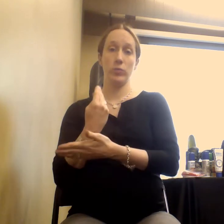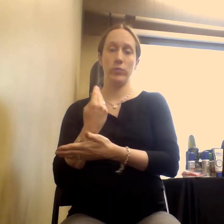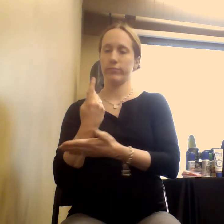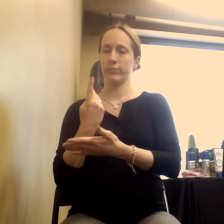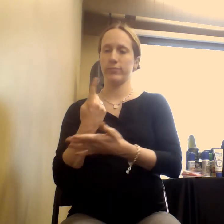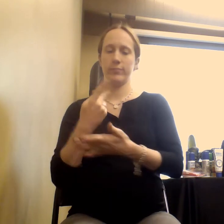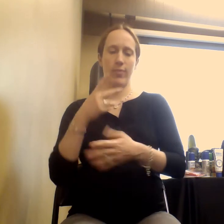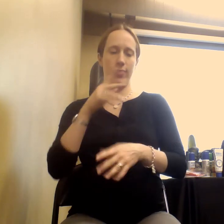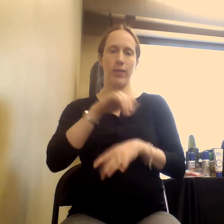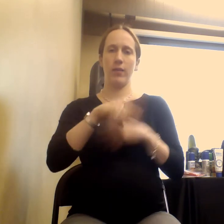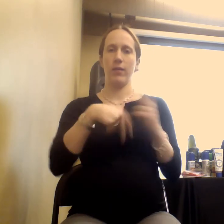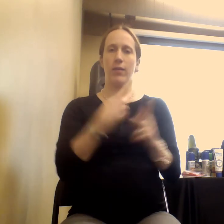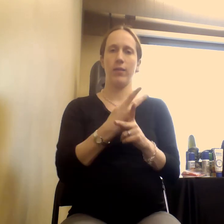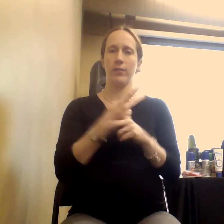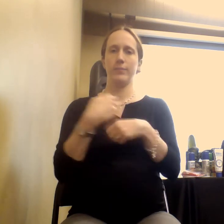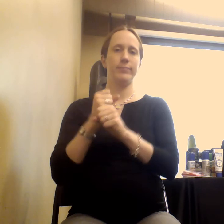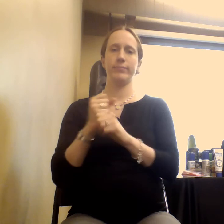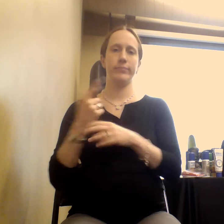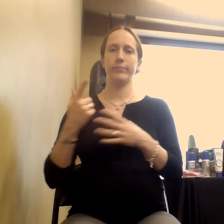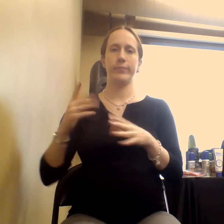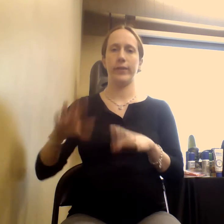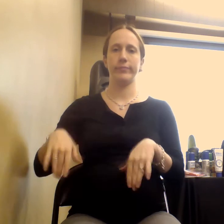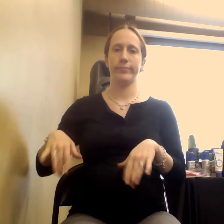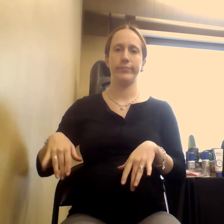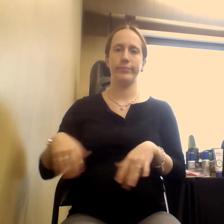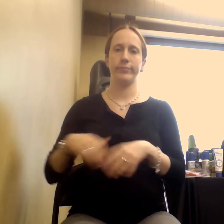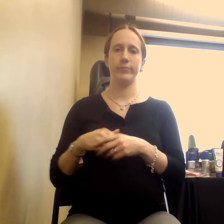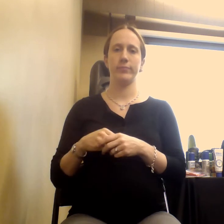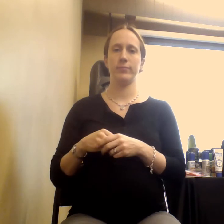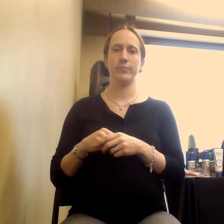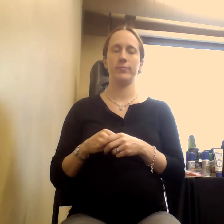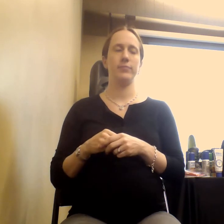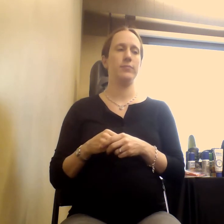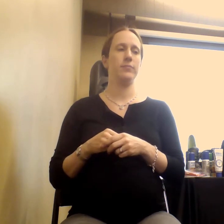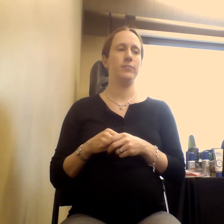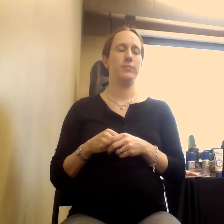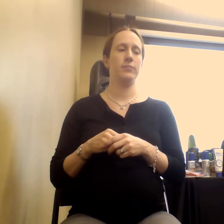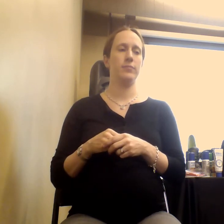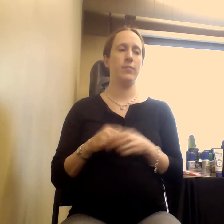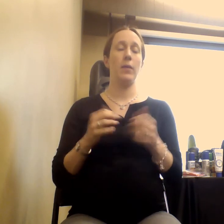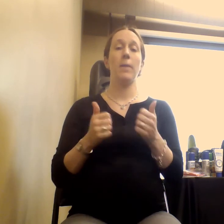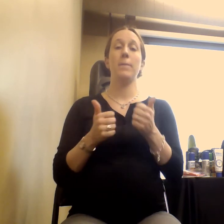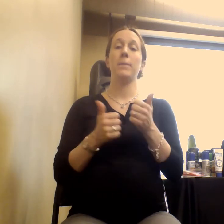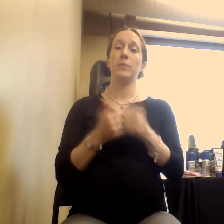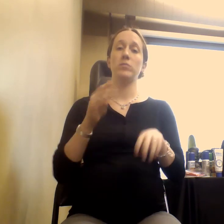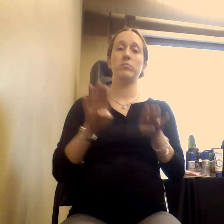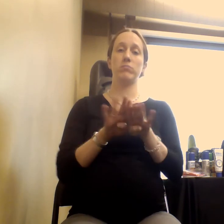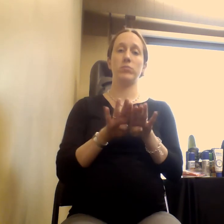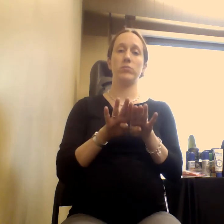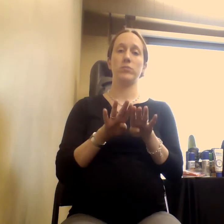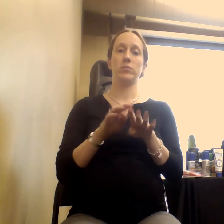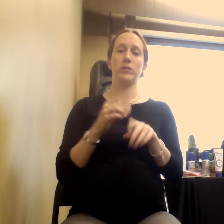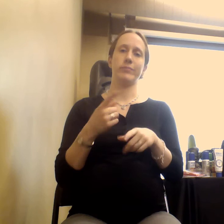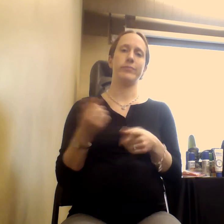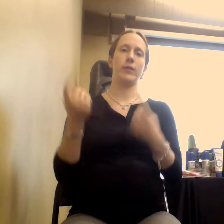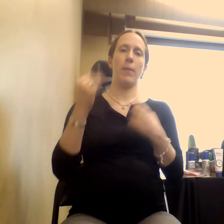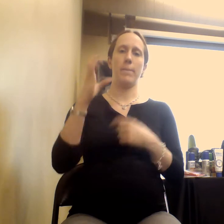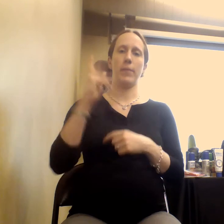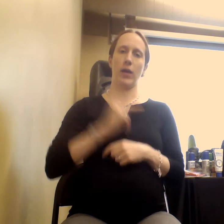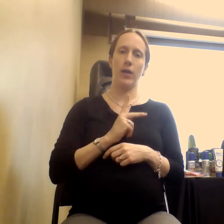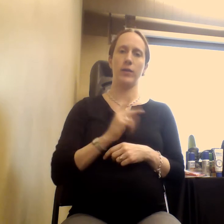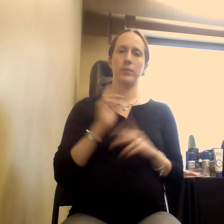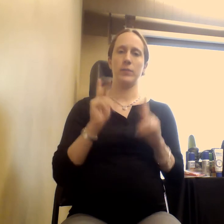is. One important thing, most boots that we see come back that have a problem, the way that we have to, or they